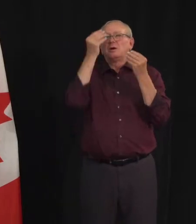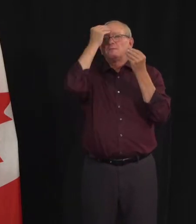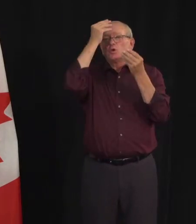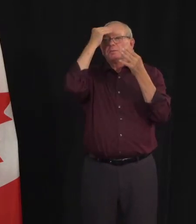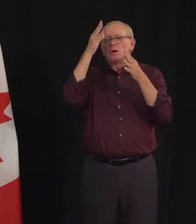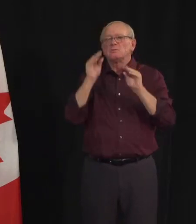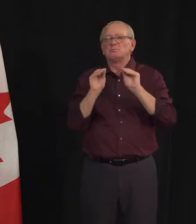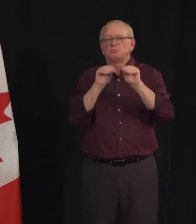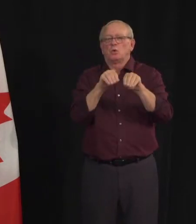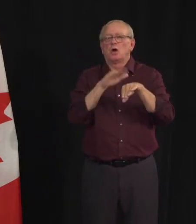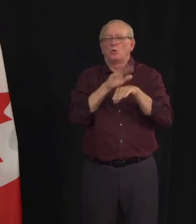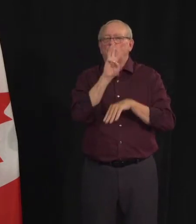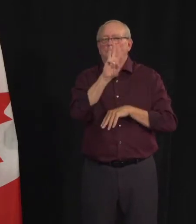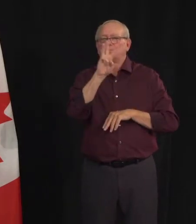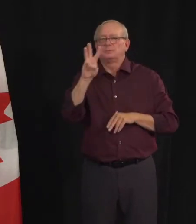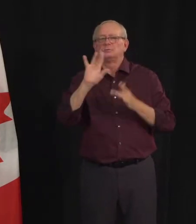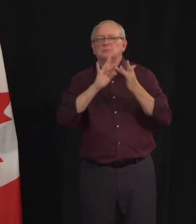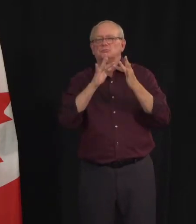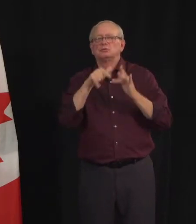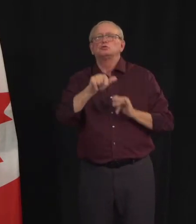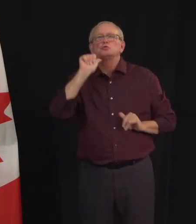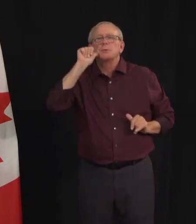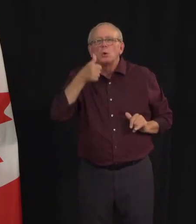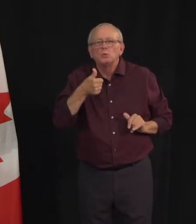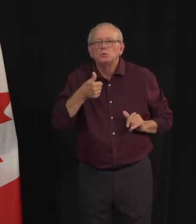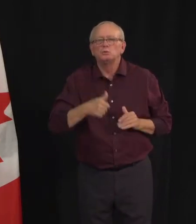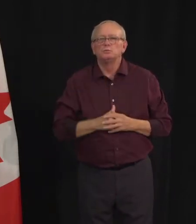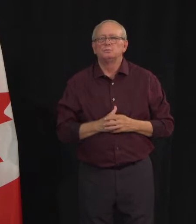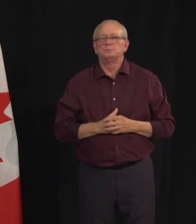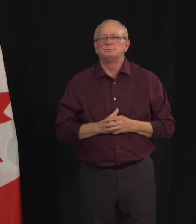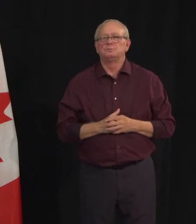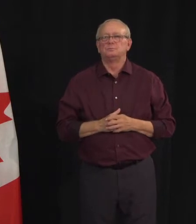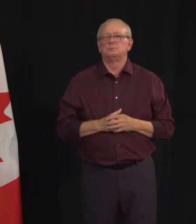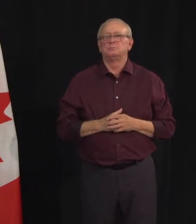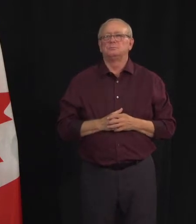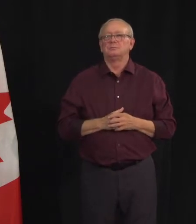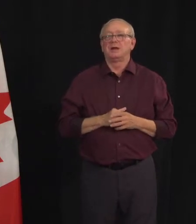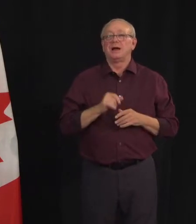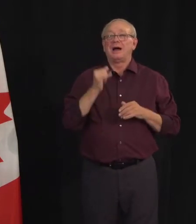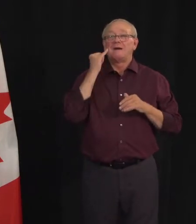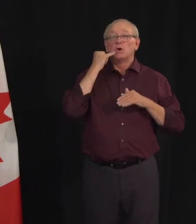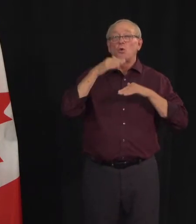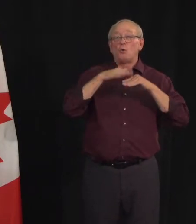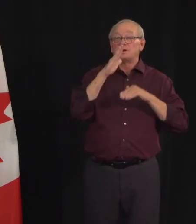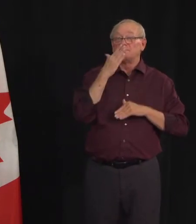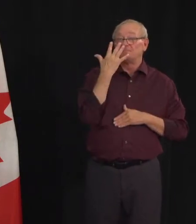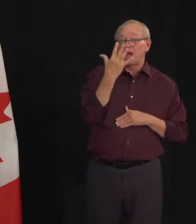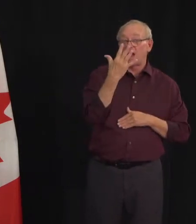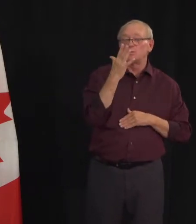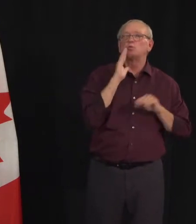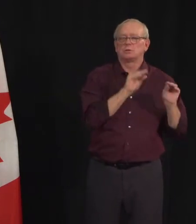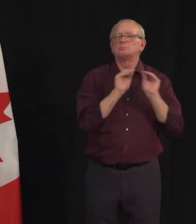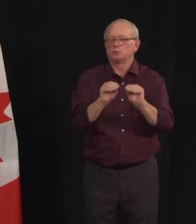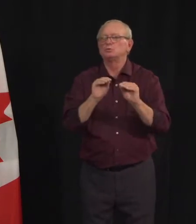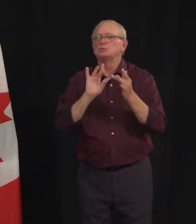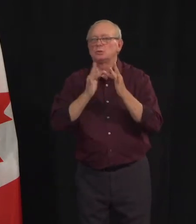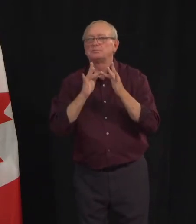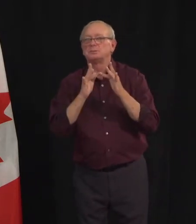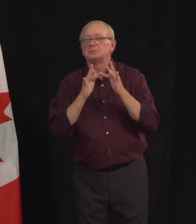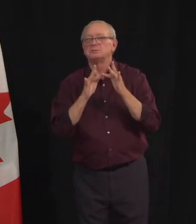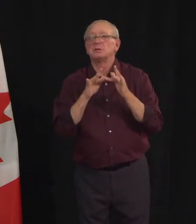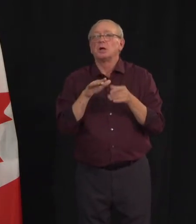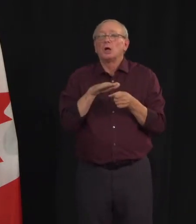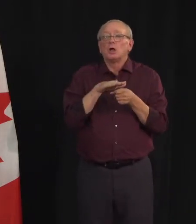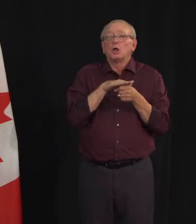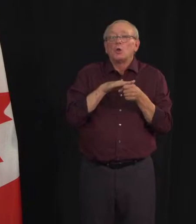it's now crossed that threshold to have more than 5 cases. So local public health is working very